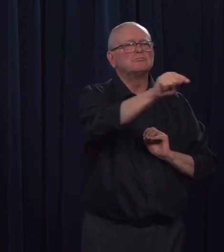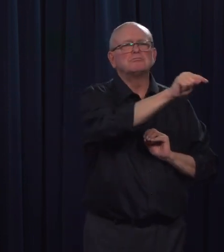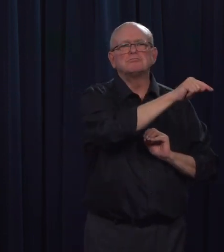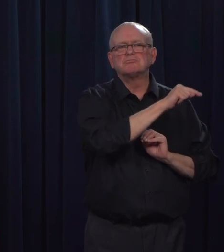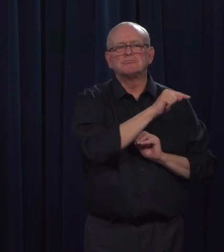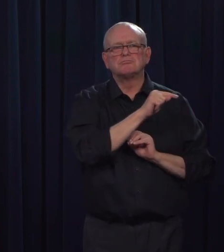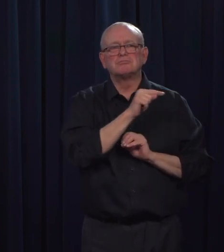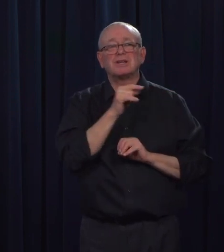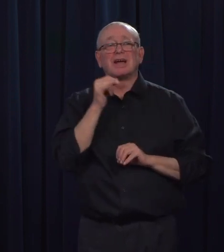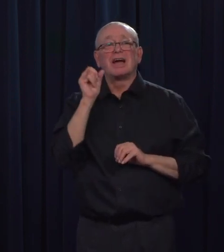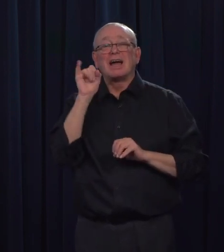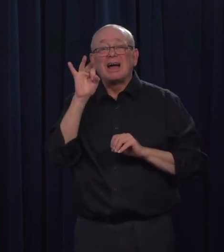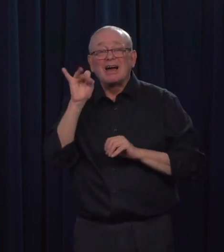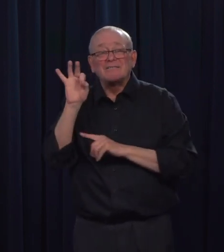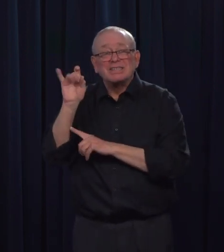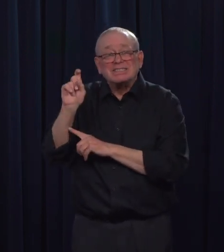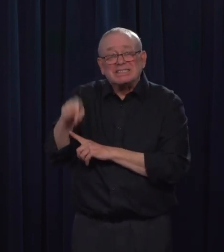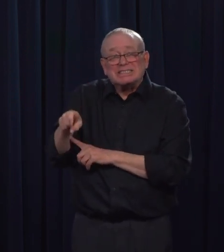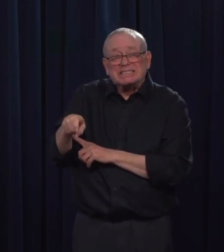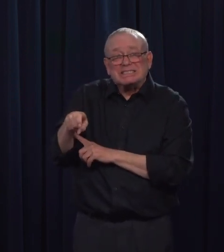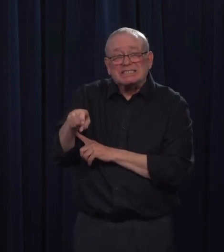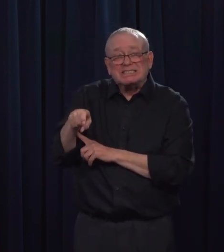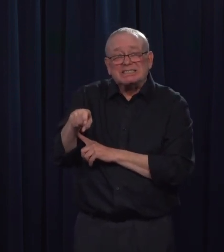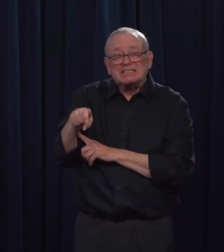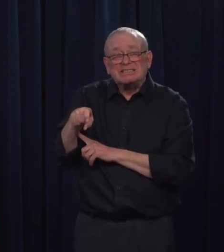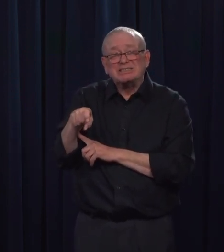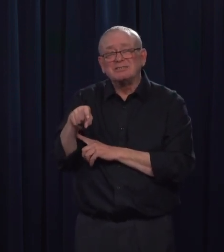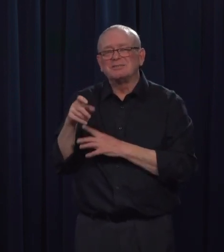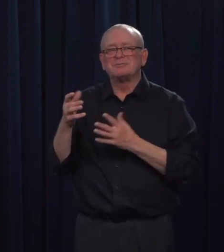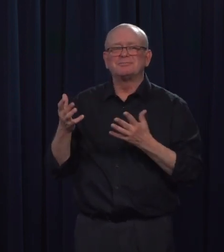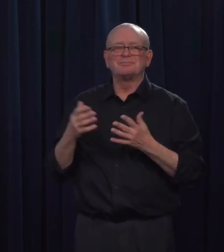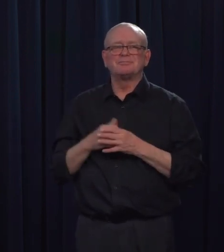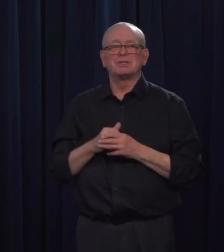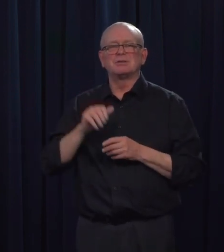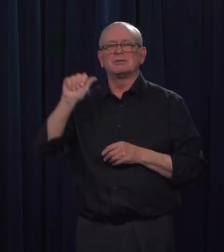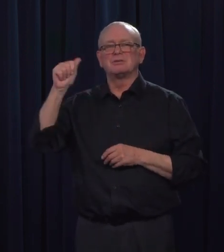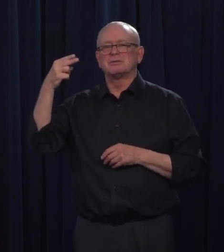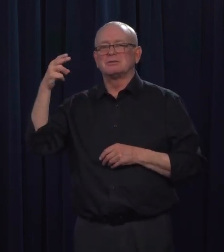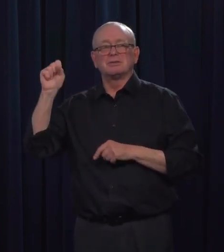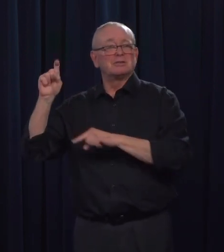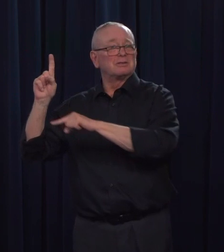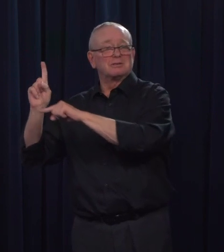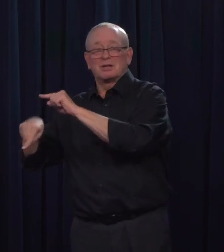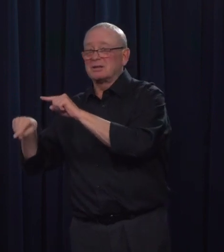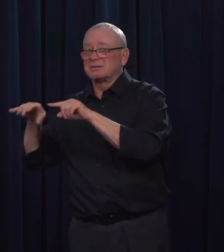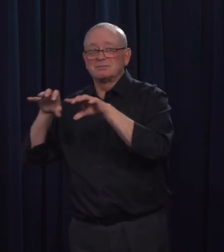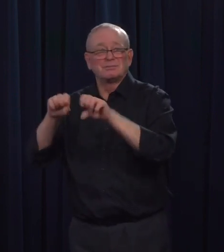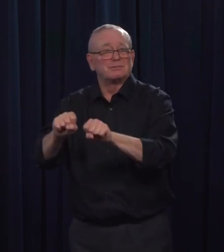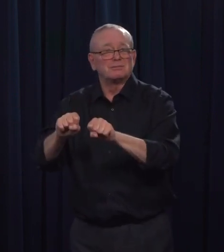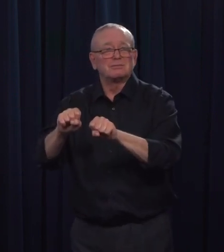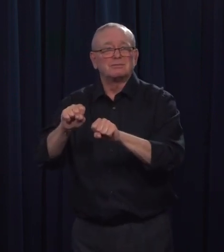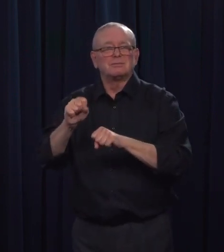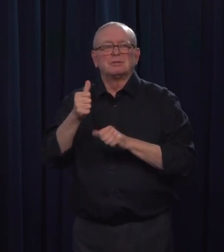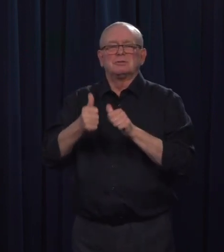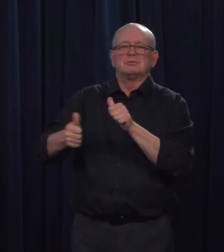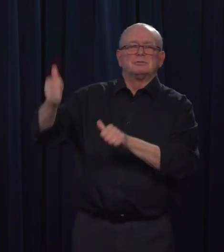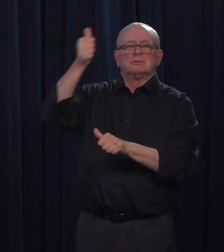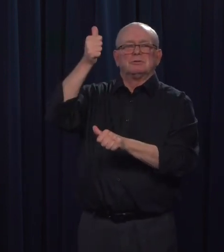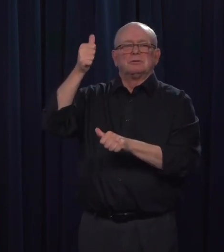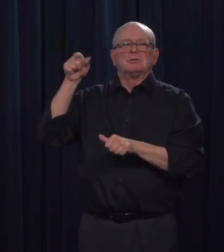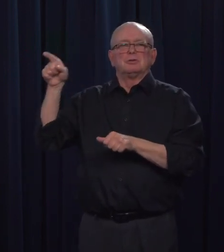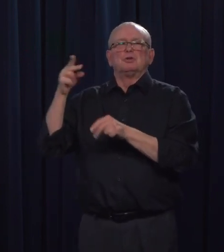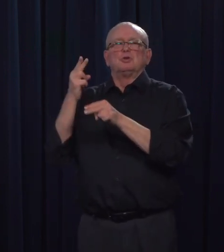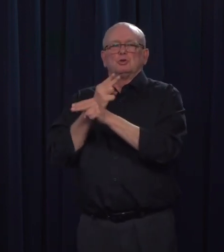if that space could not be obtained through other measures, then there is that potential to be able to use